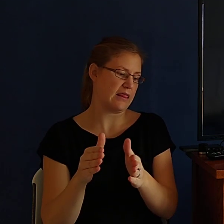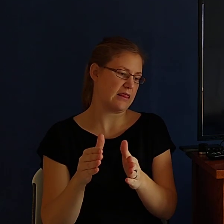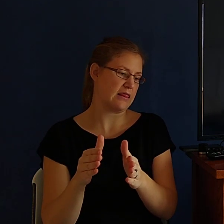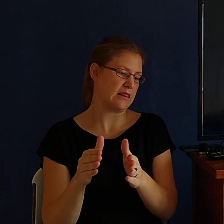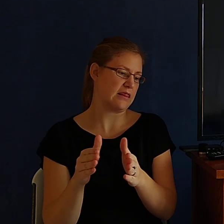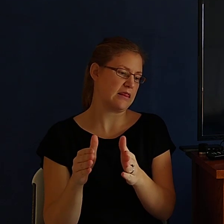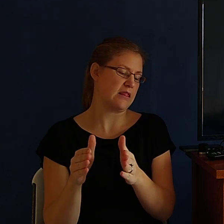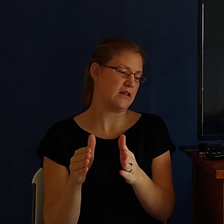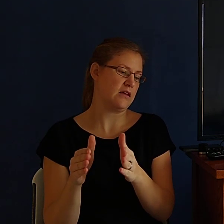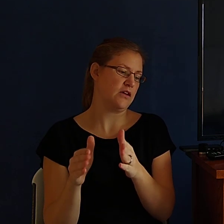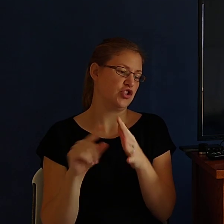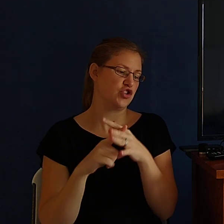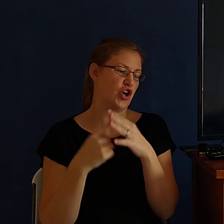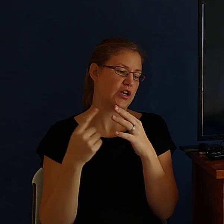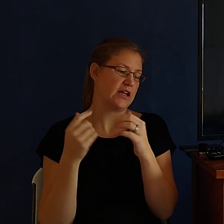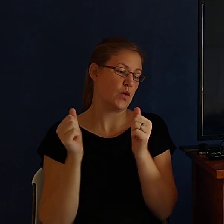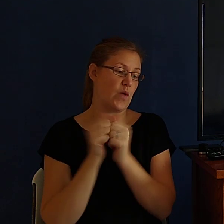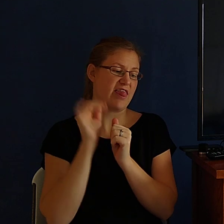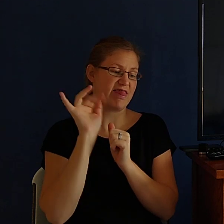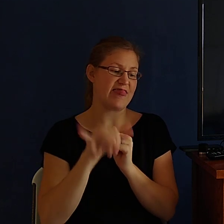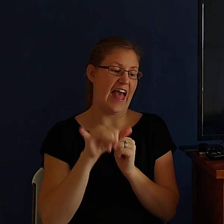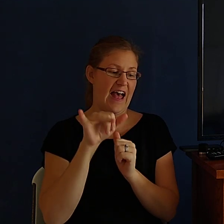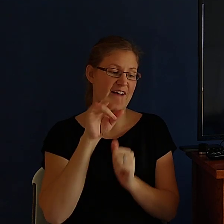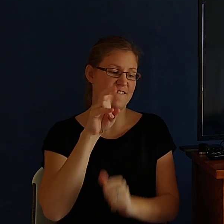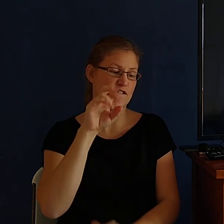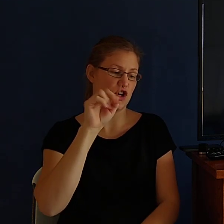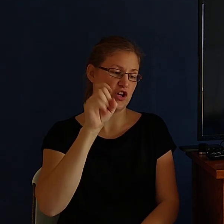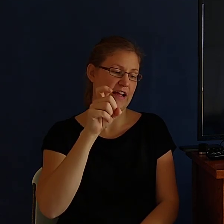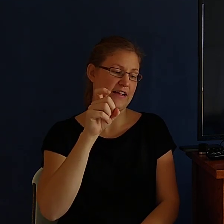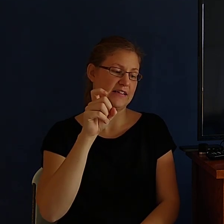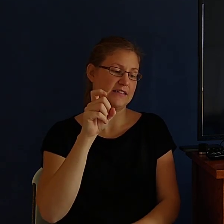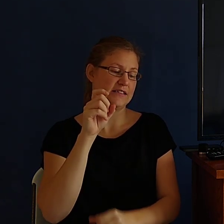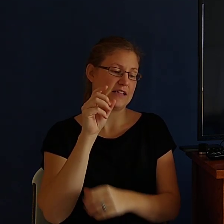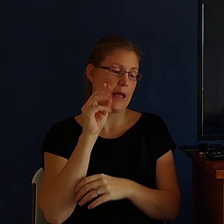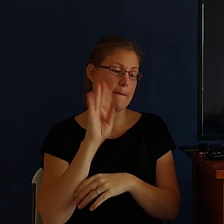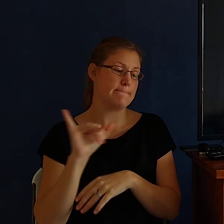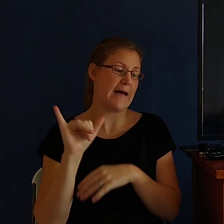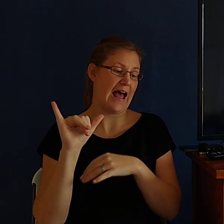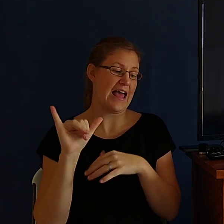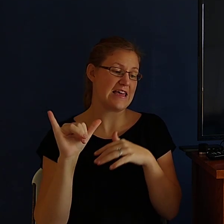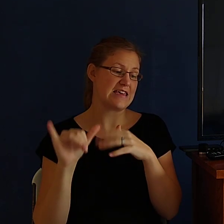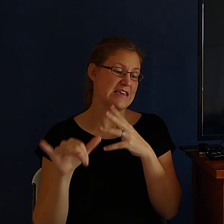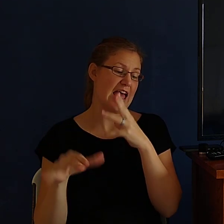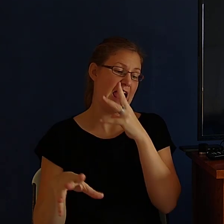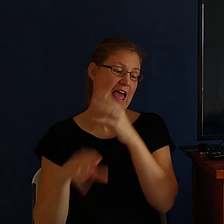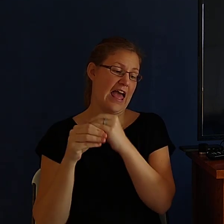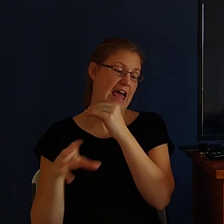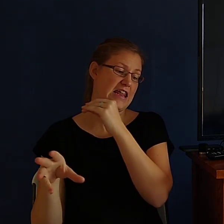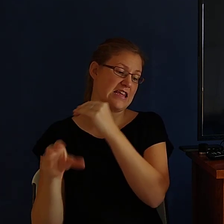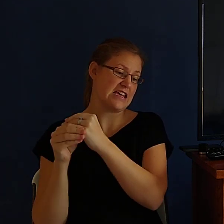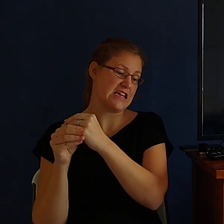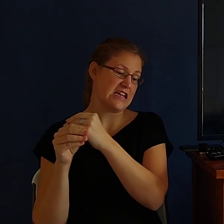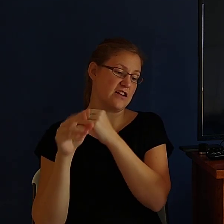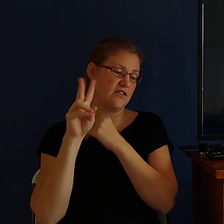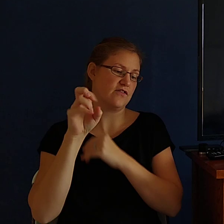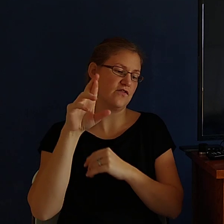Form a path starting at this vertex by successfully adding vertices and